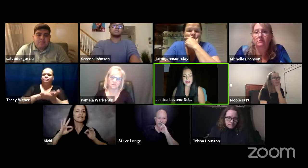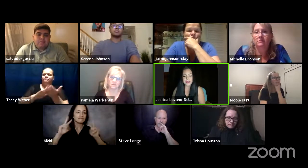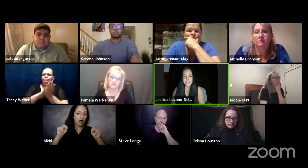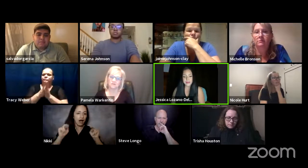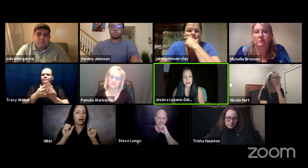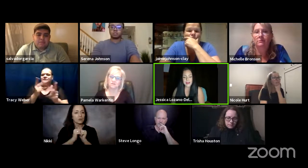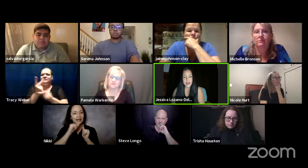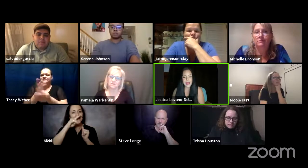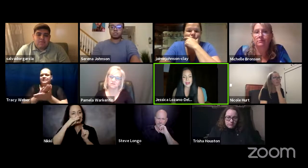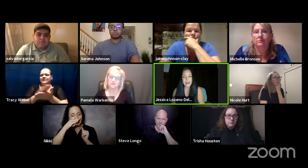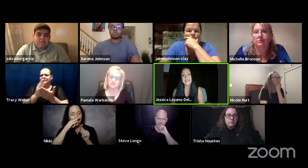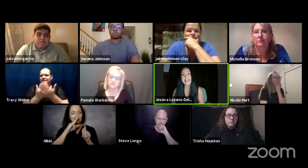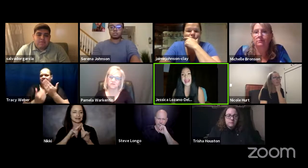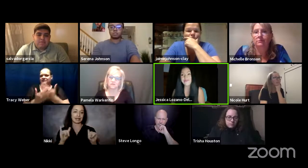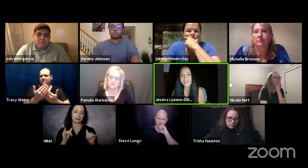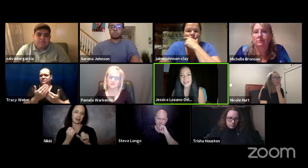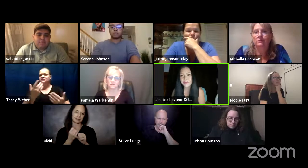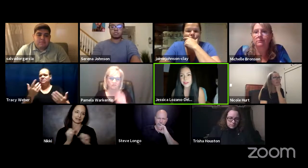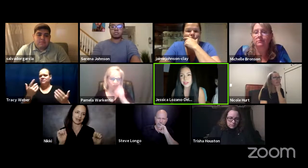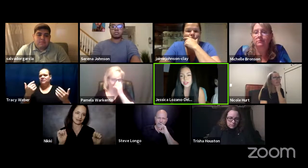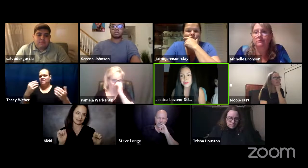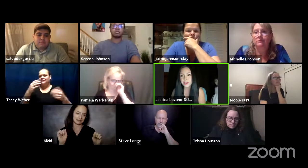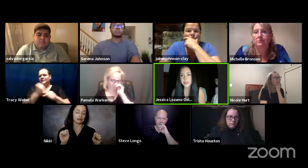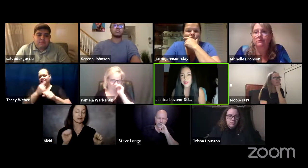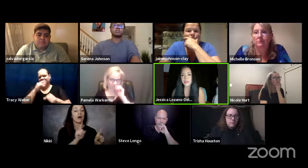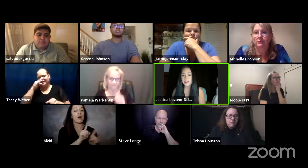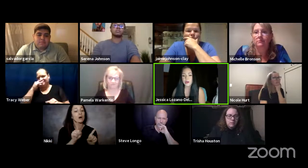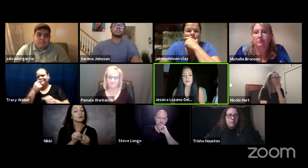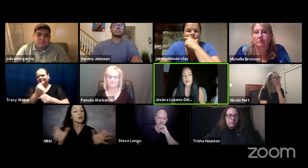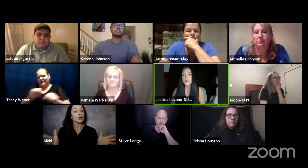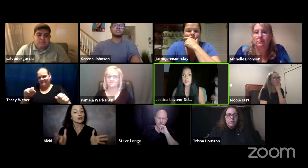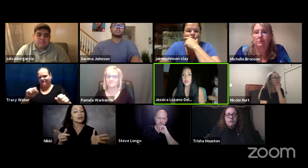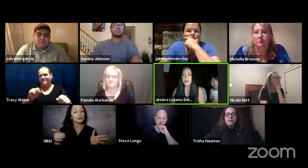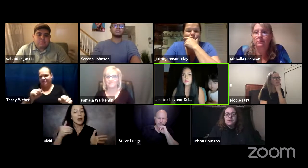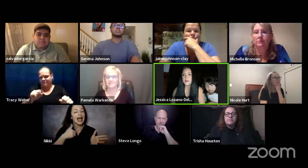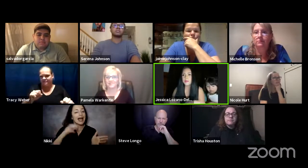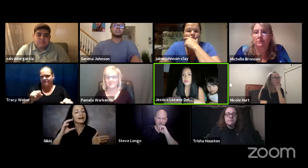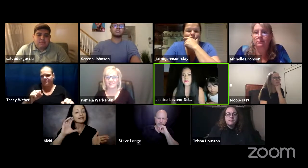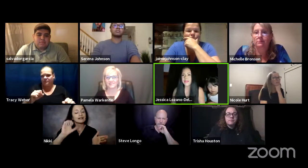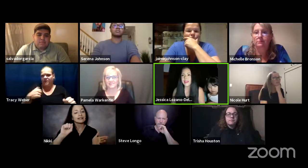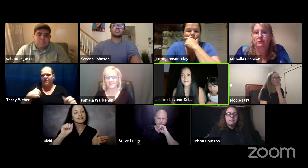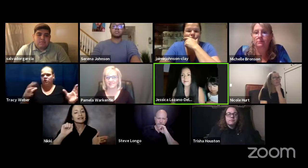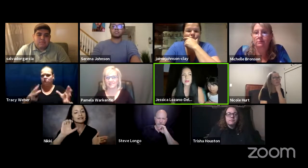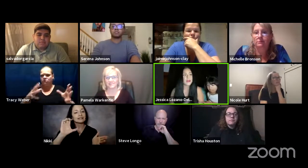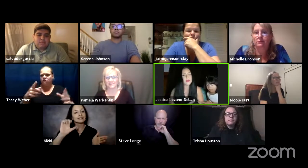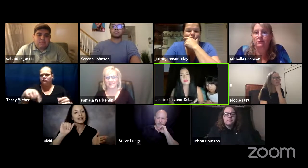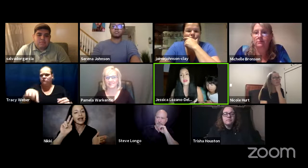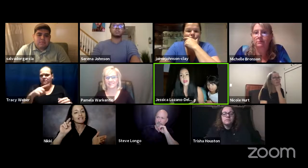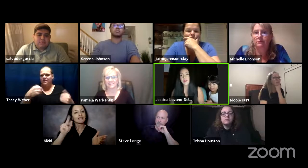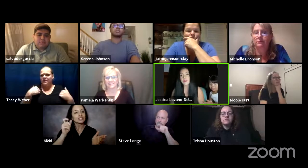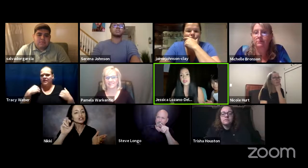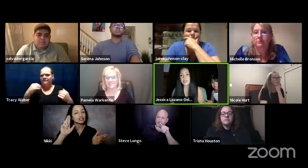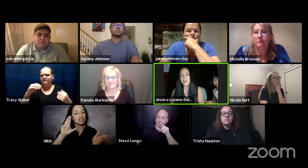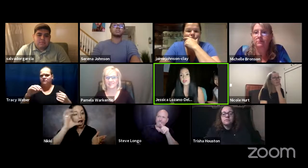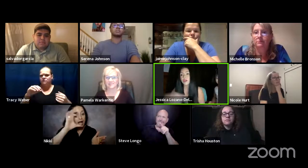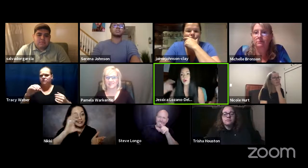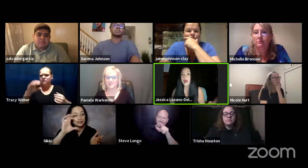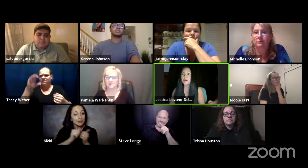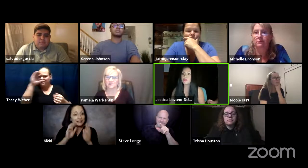recommend to have a scavenger hunt with your children. So you can, play a fun game with them and include the children, go out, do